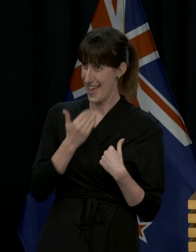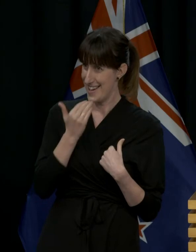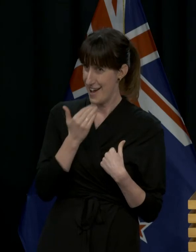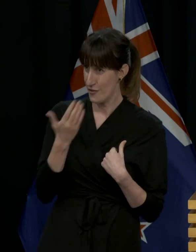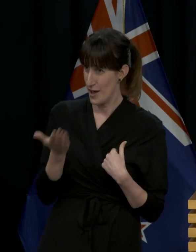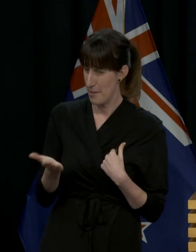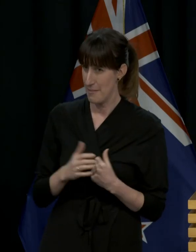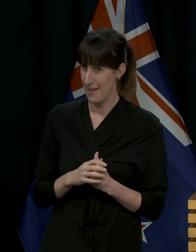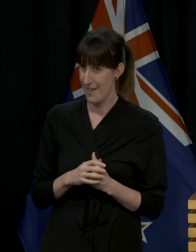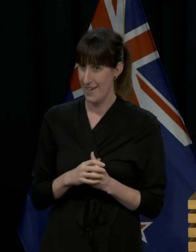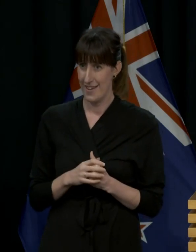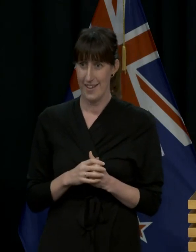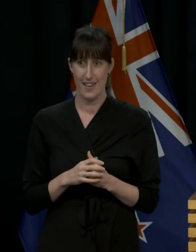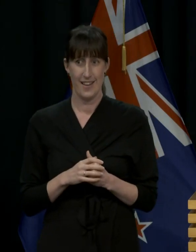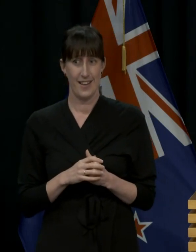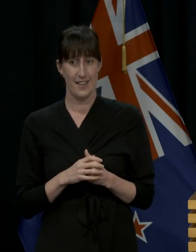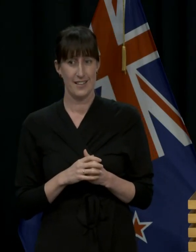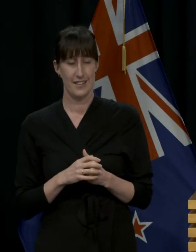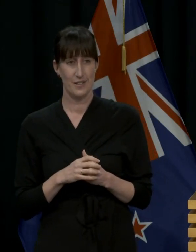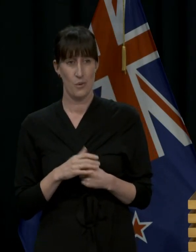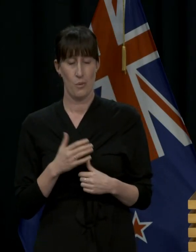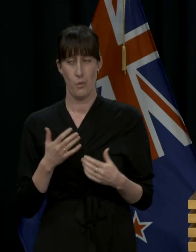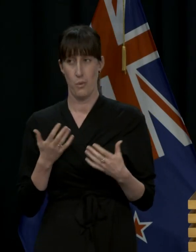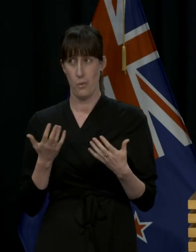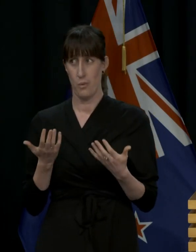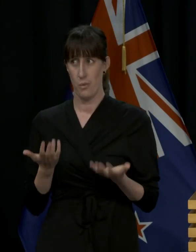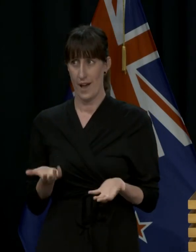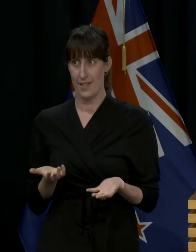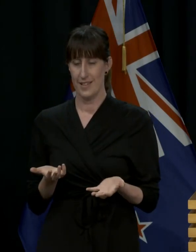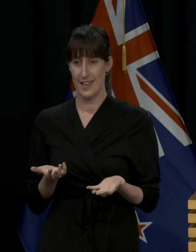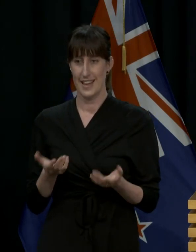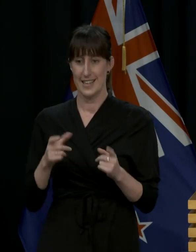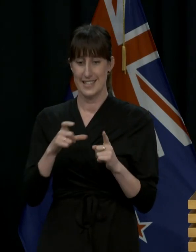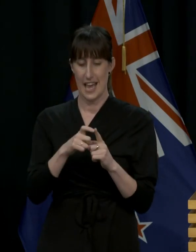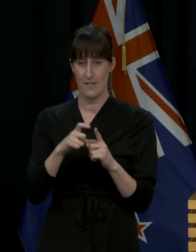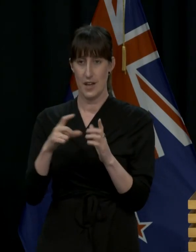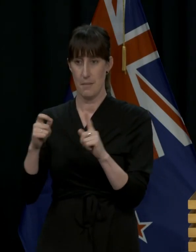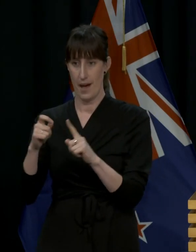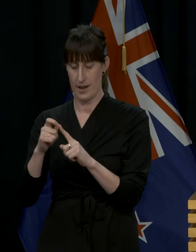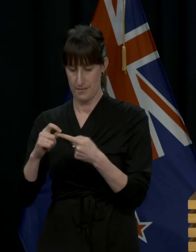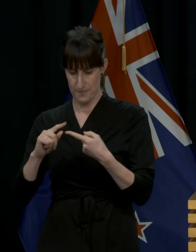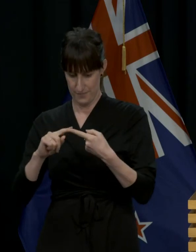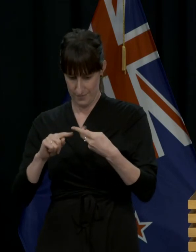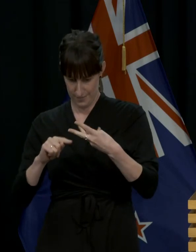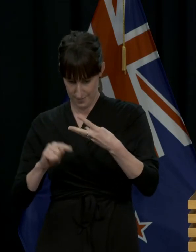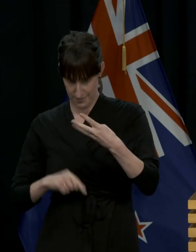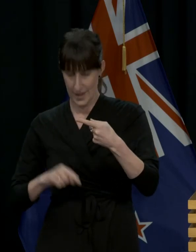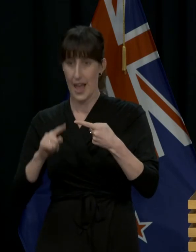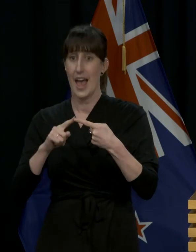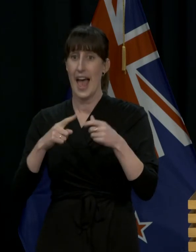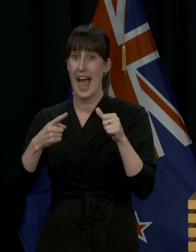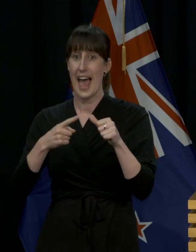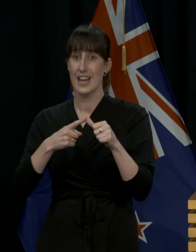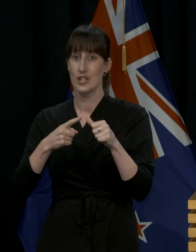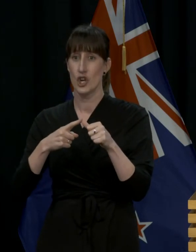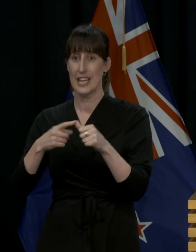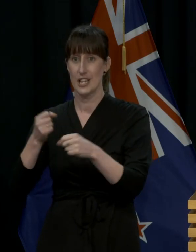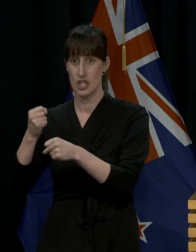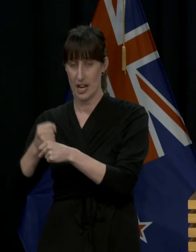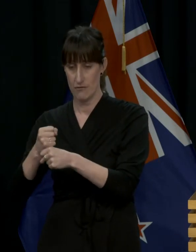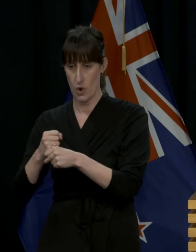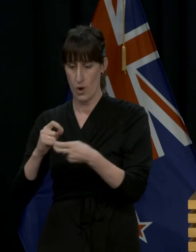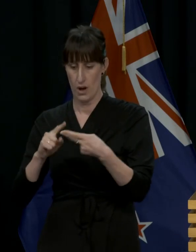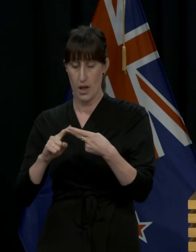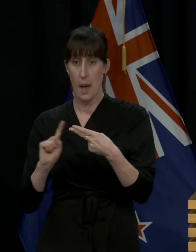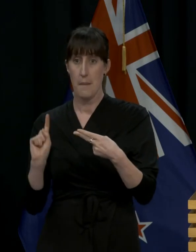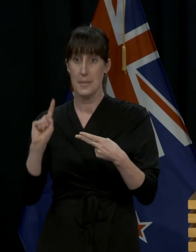which is not a huge policy platform for you ever. Well, look, he is Attorney General. He is our Minister for the Environment, and we're